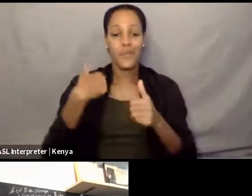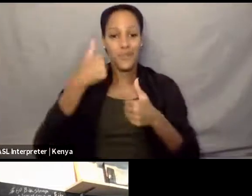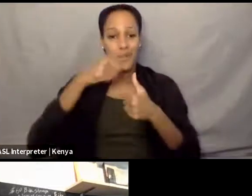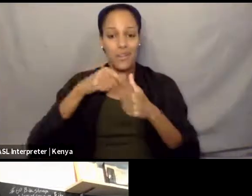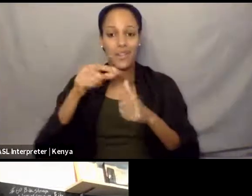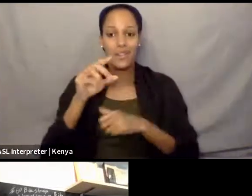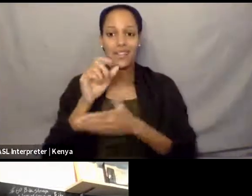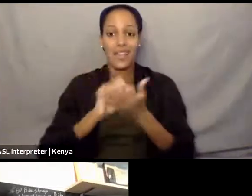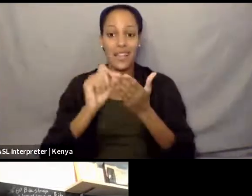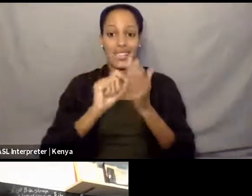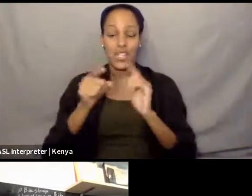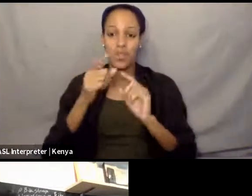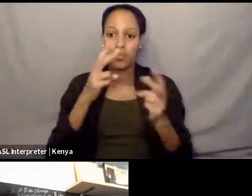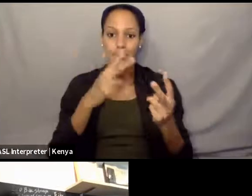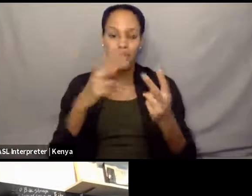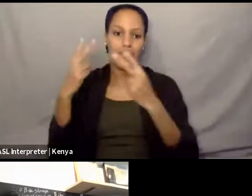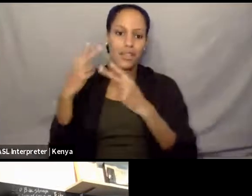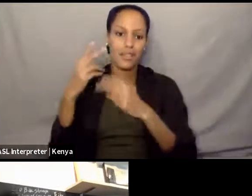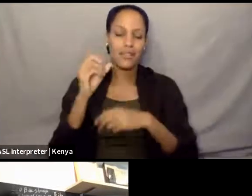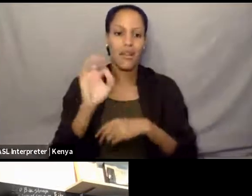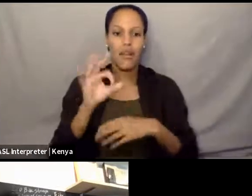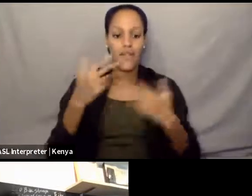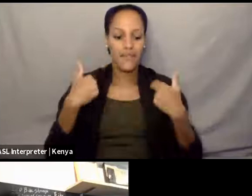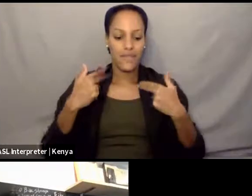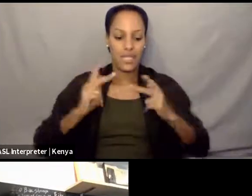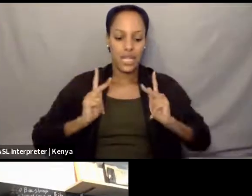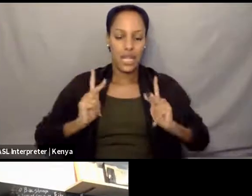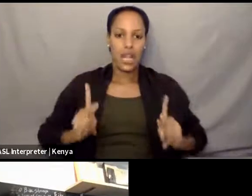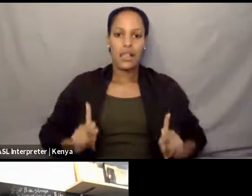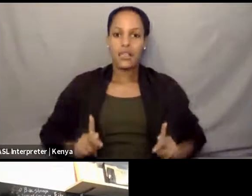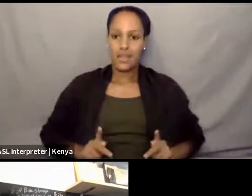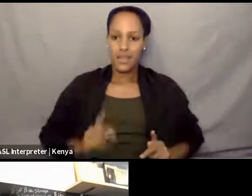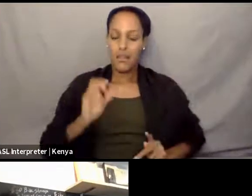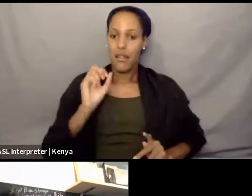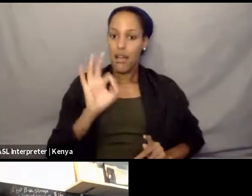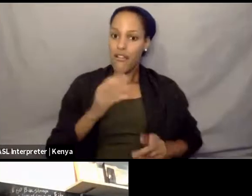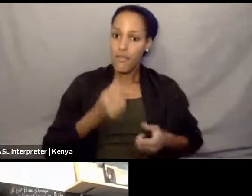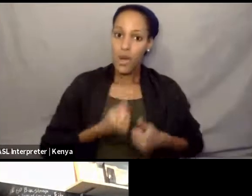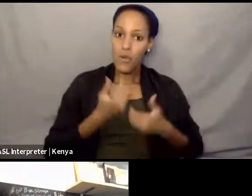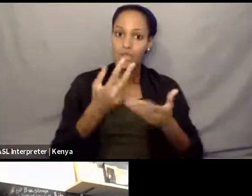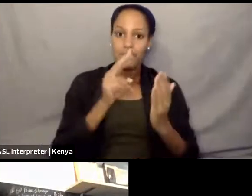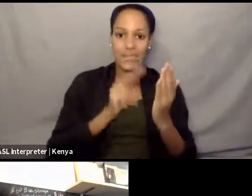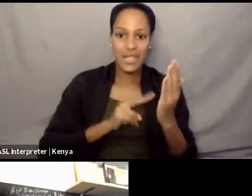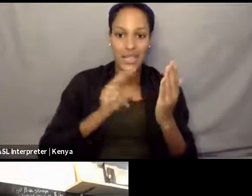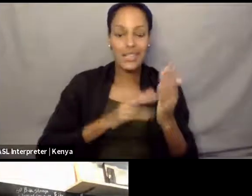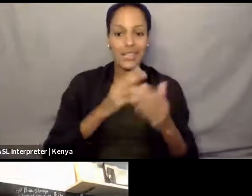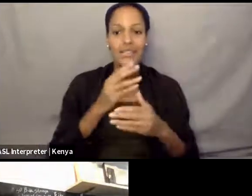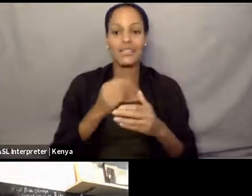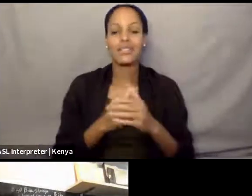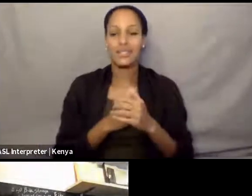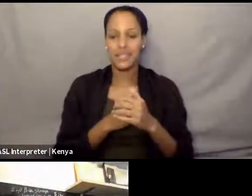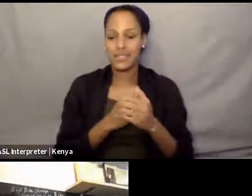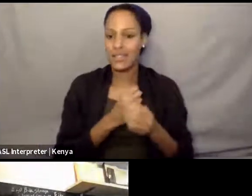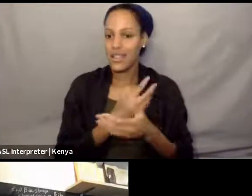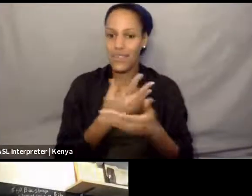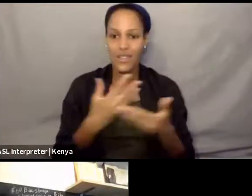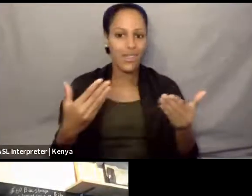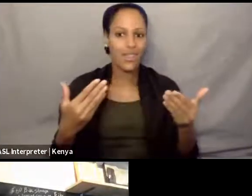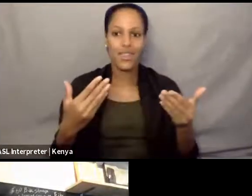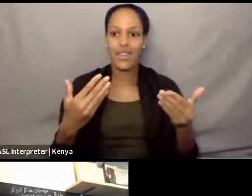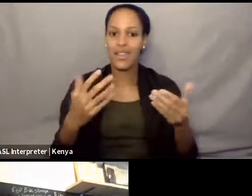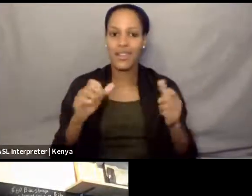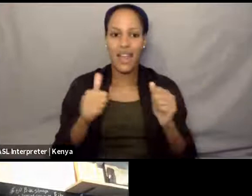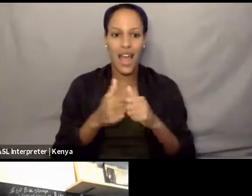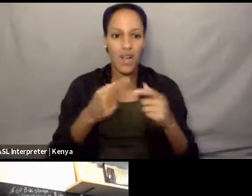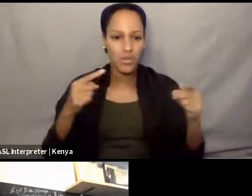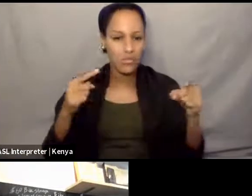were reflecting on the physicality of poetry readings and the gesticulations and